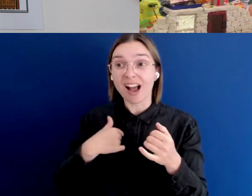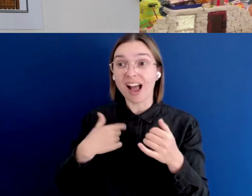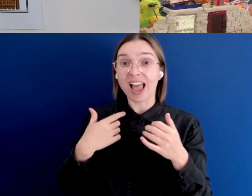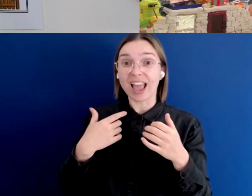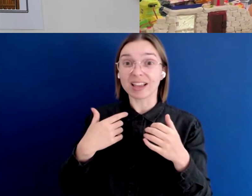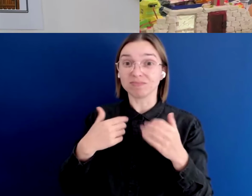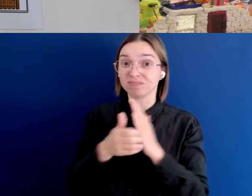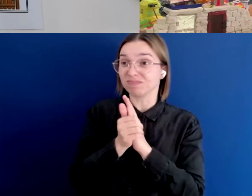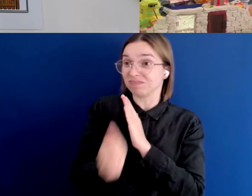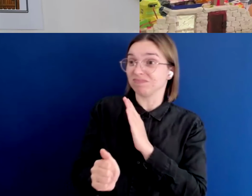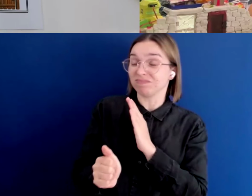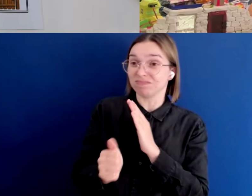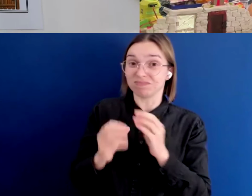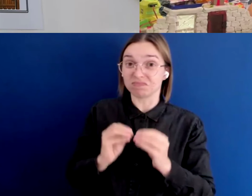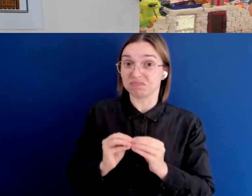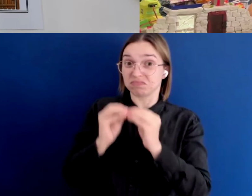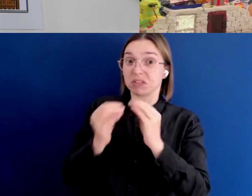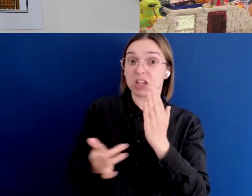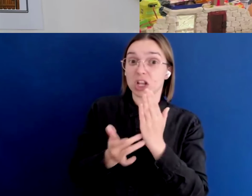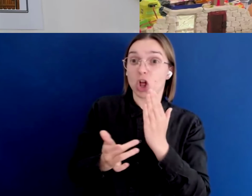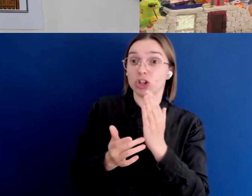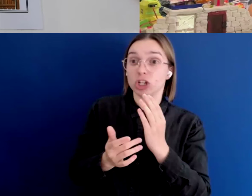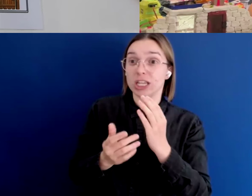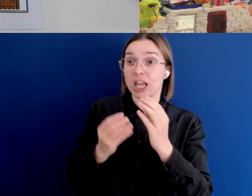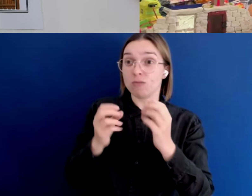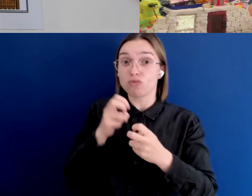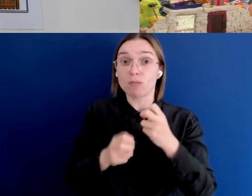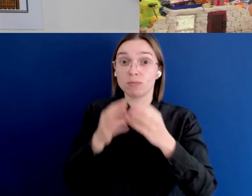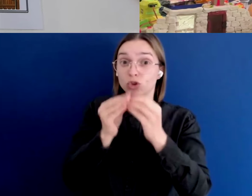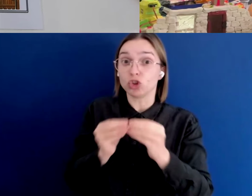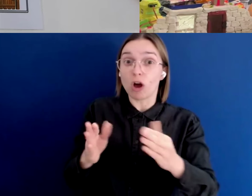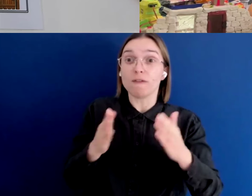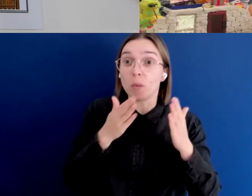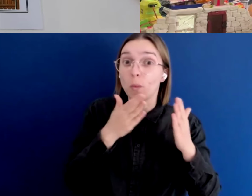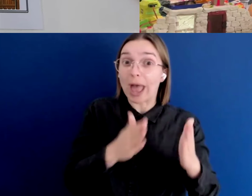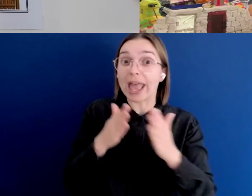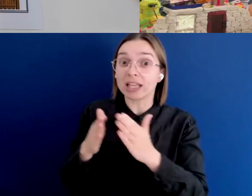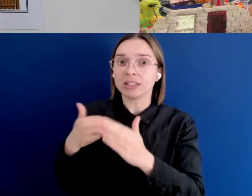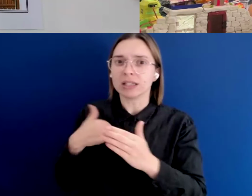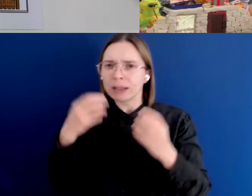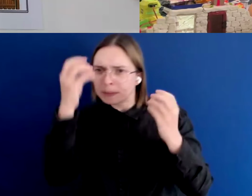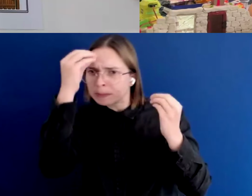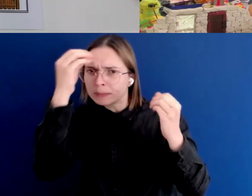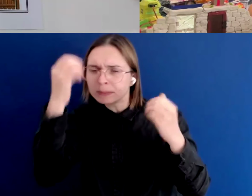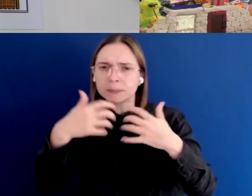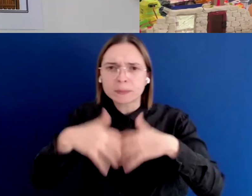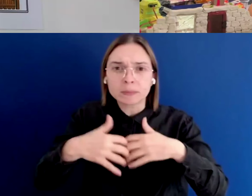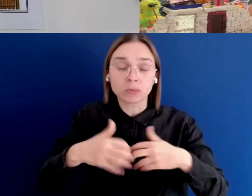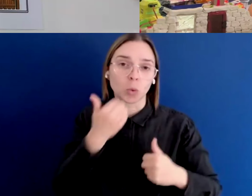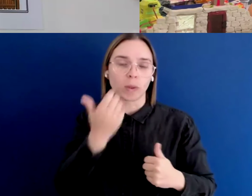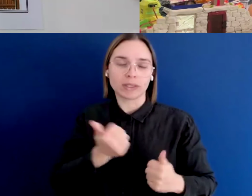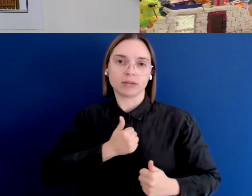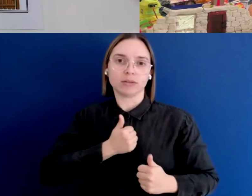this particular aspect, happy to have a go at it. And in a few months' time, we'll actually send you the